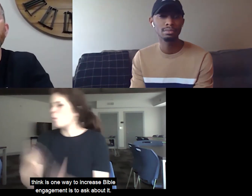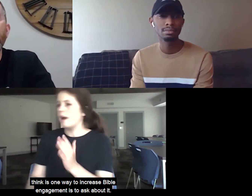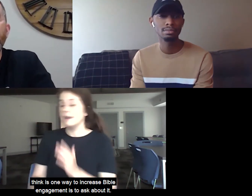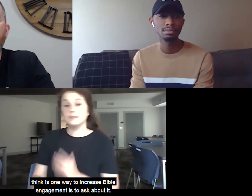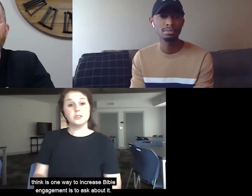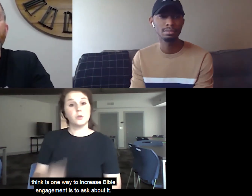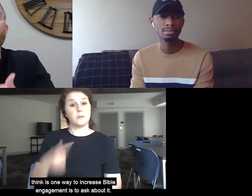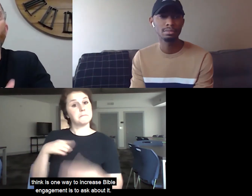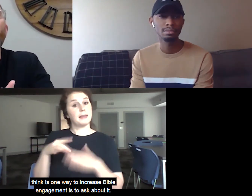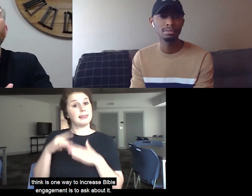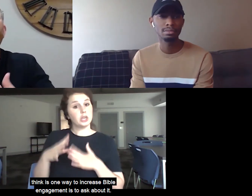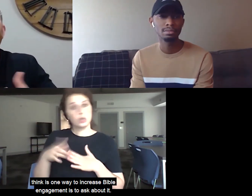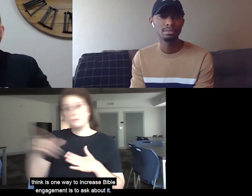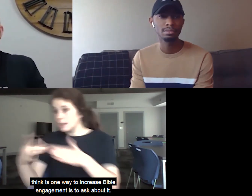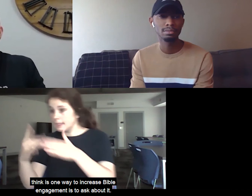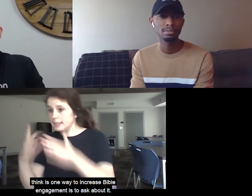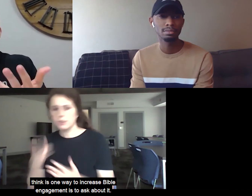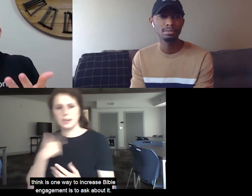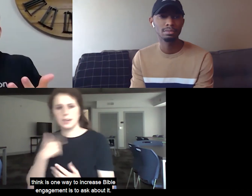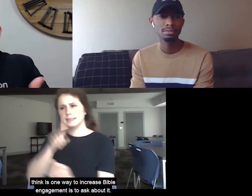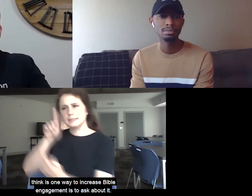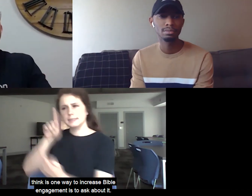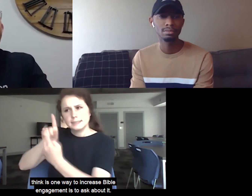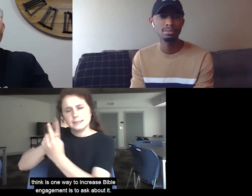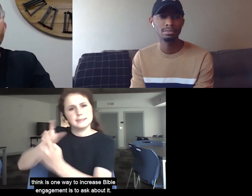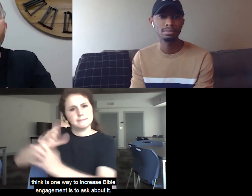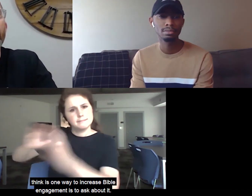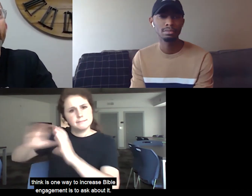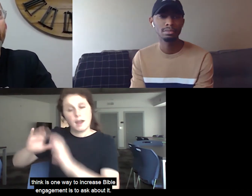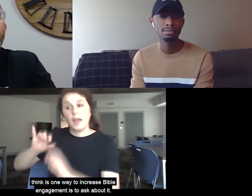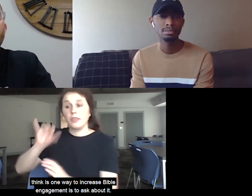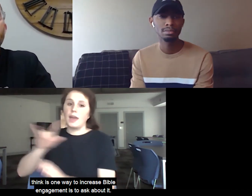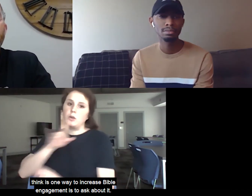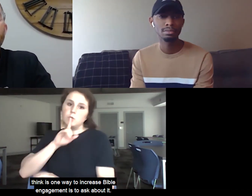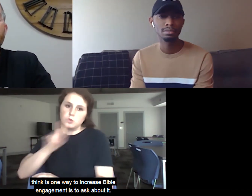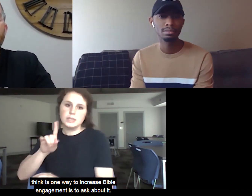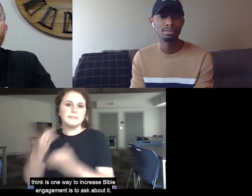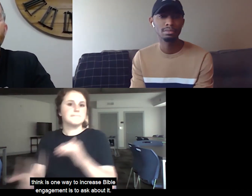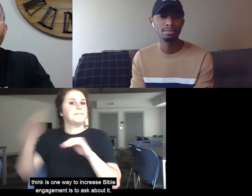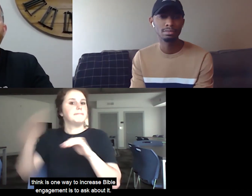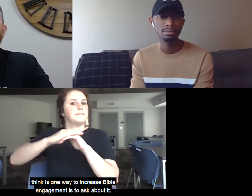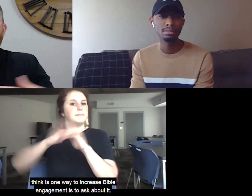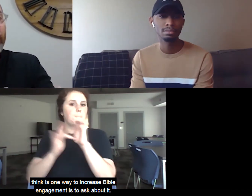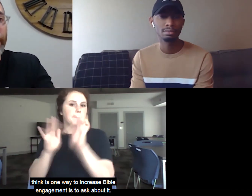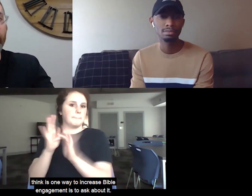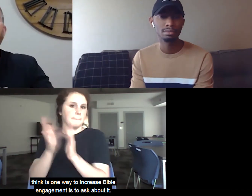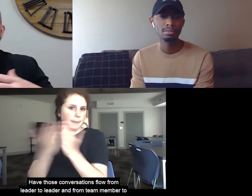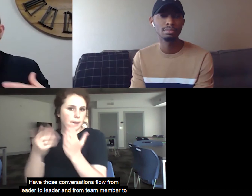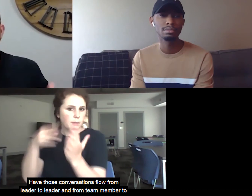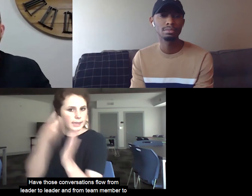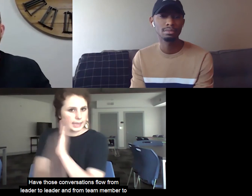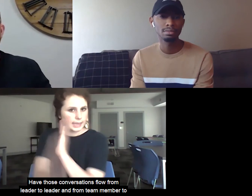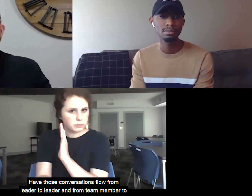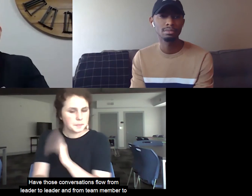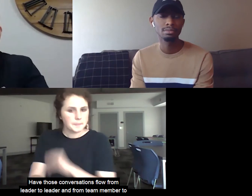standpoint, I think is one way to increase Bible engagement. Is to ask about it